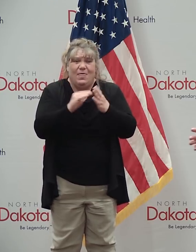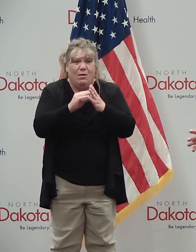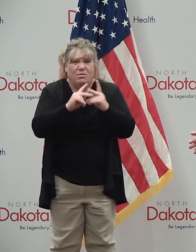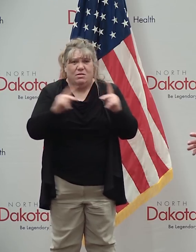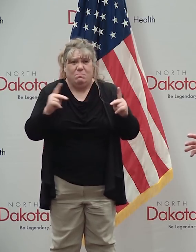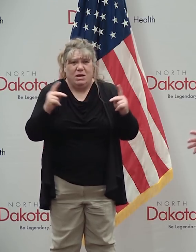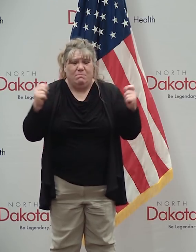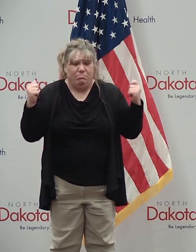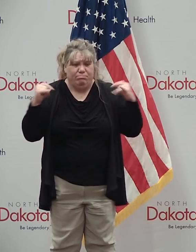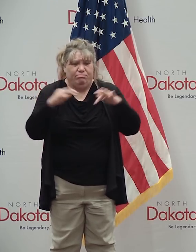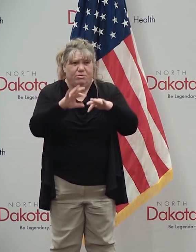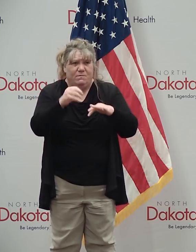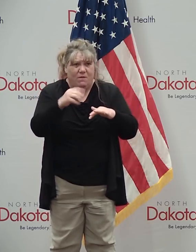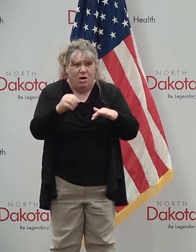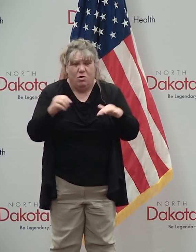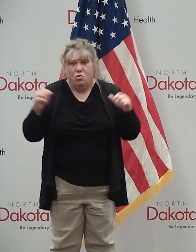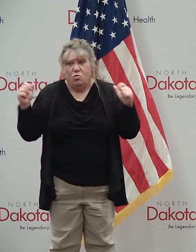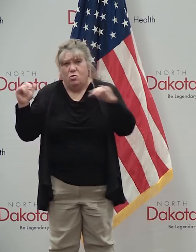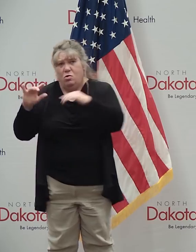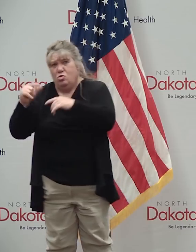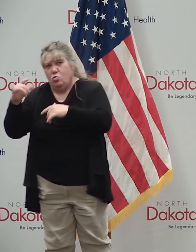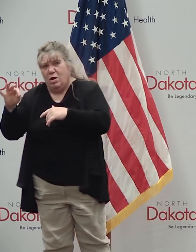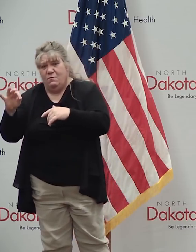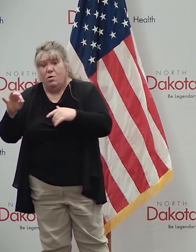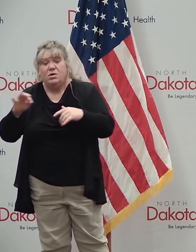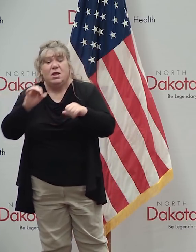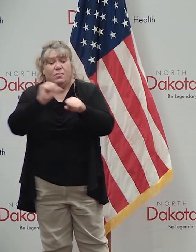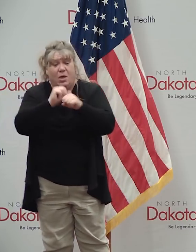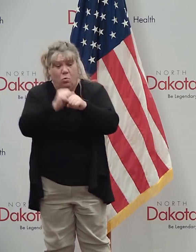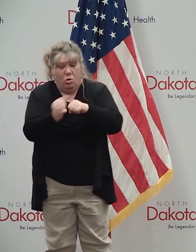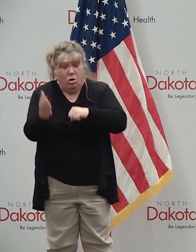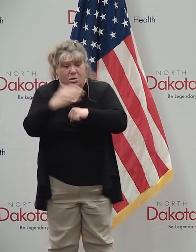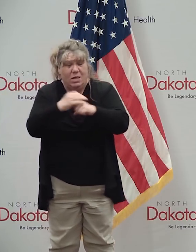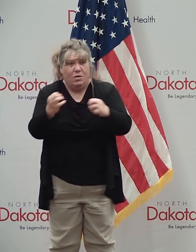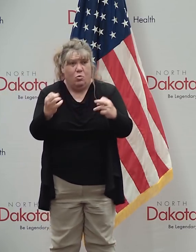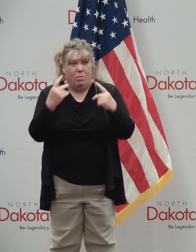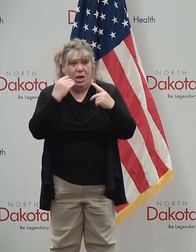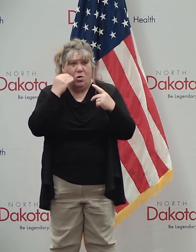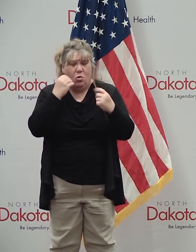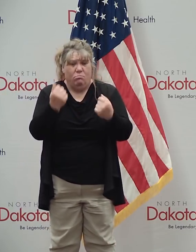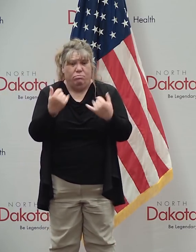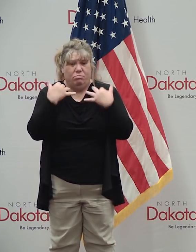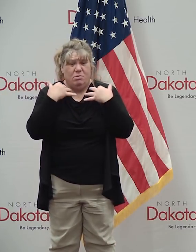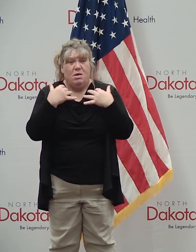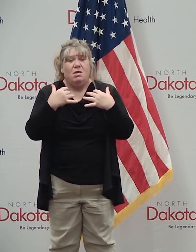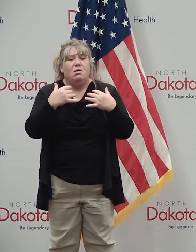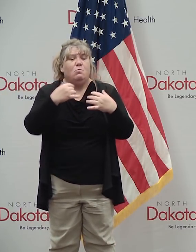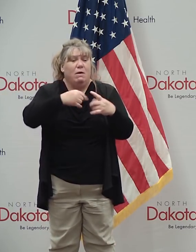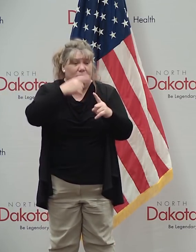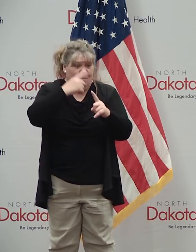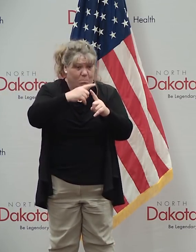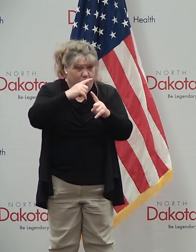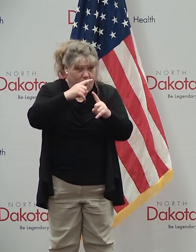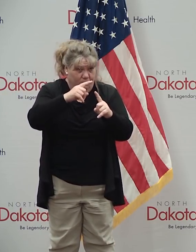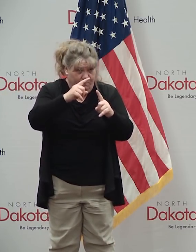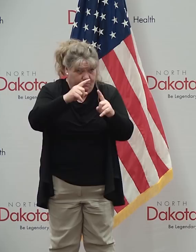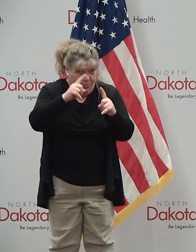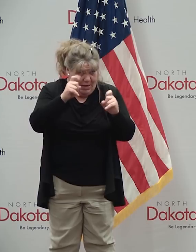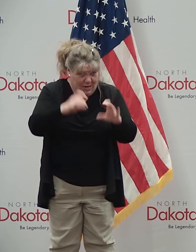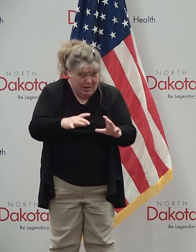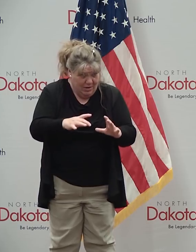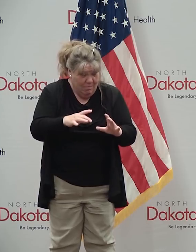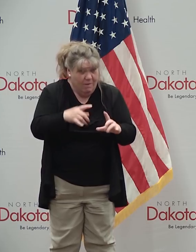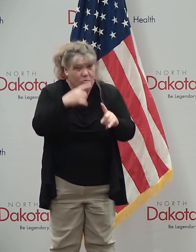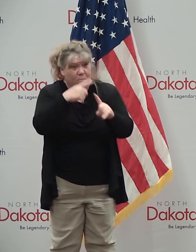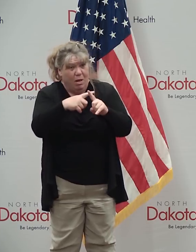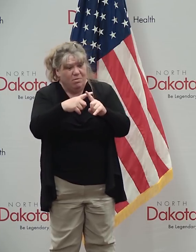from up to 60 miles away in, work, and go back home again. So we had a positive, find their contacts, trace them, and